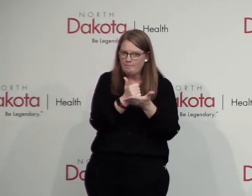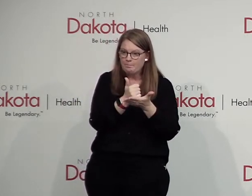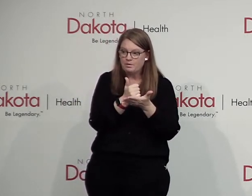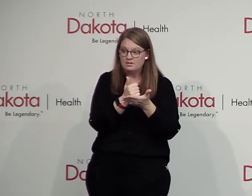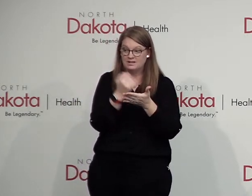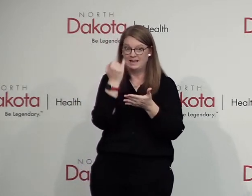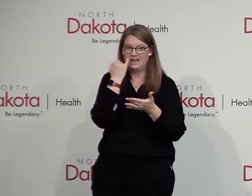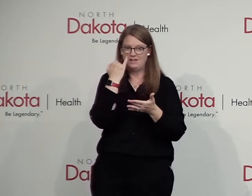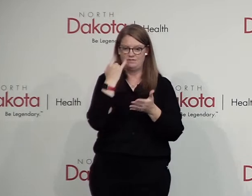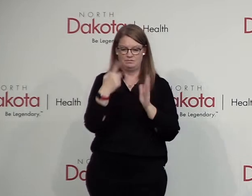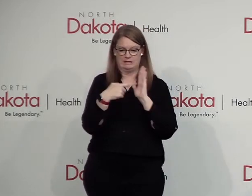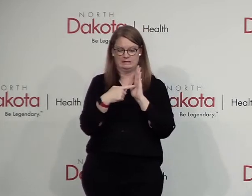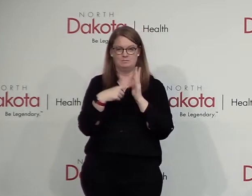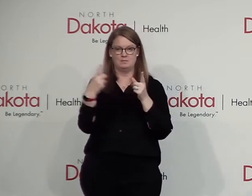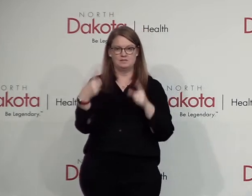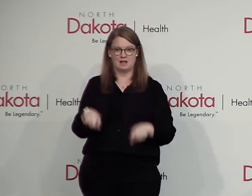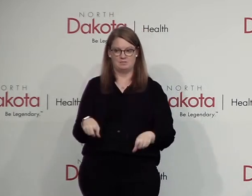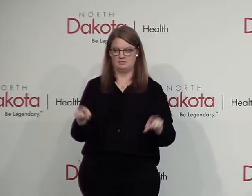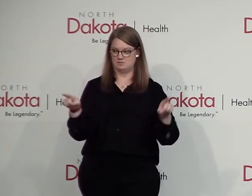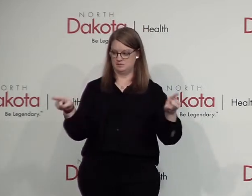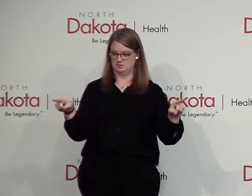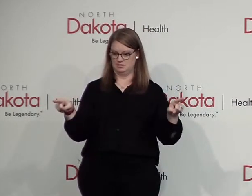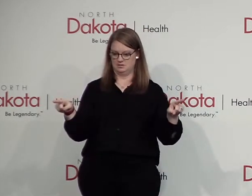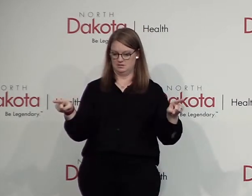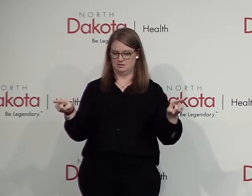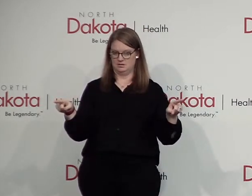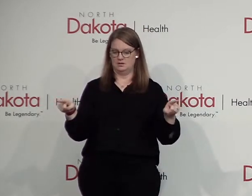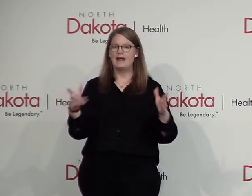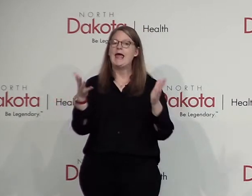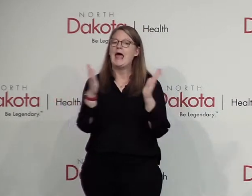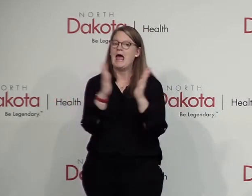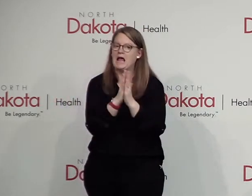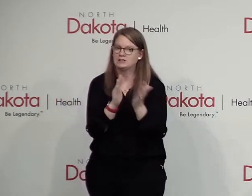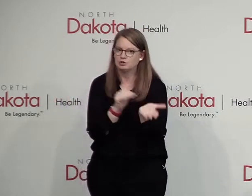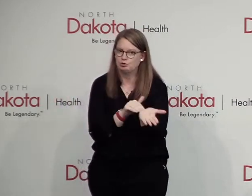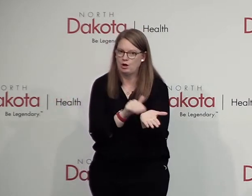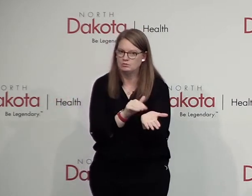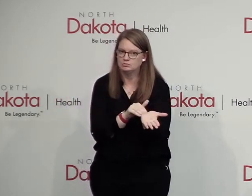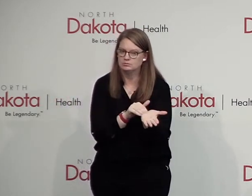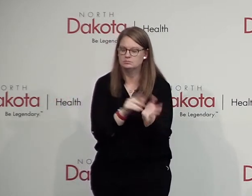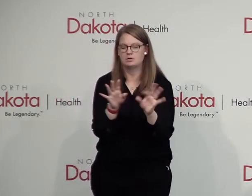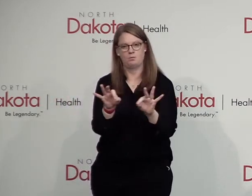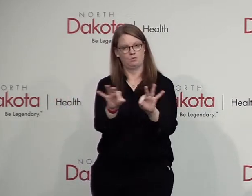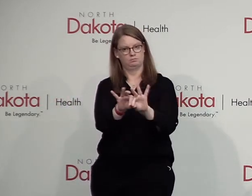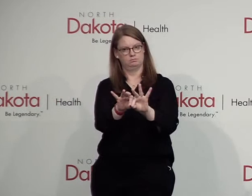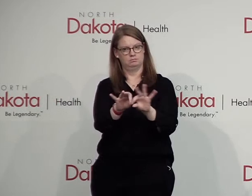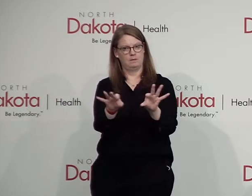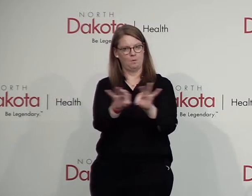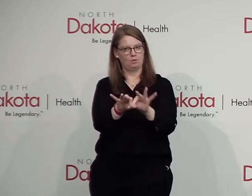those symptoms happen. Again, check with your primary care provider. Very important.